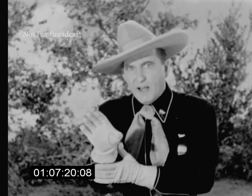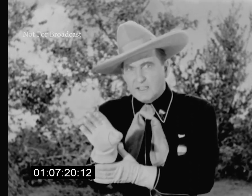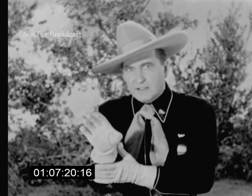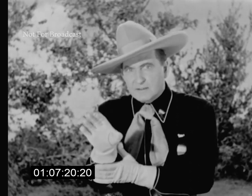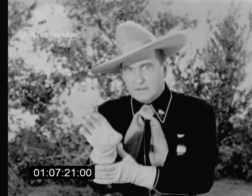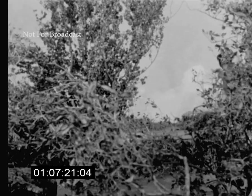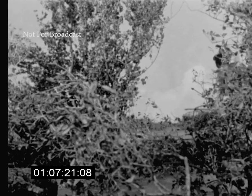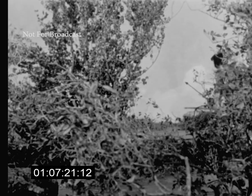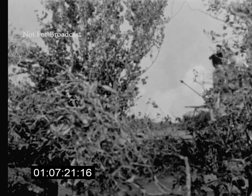quietly.